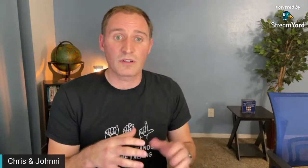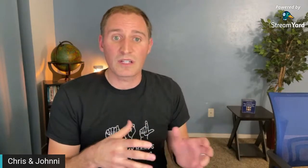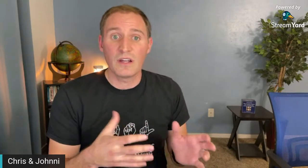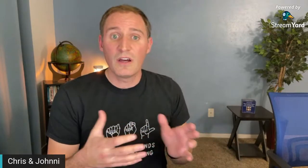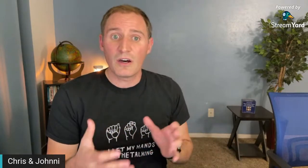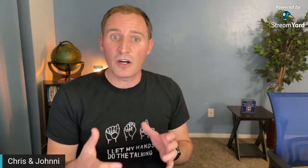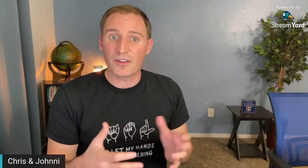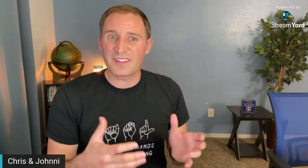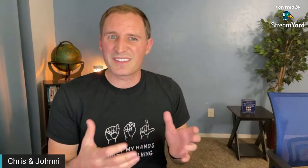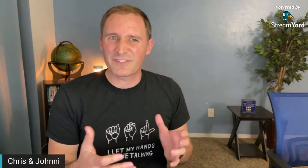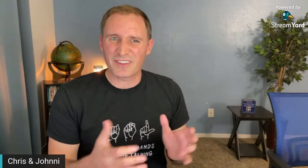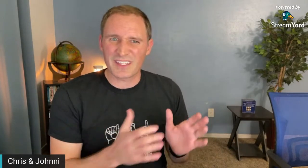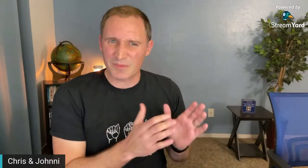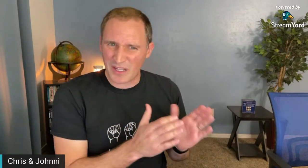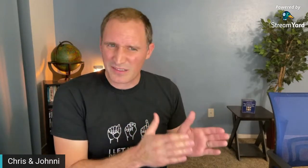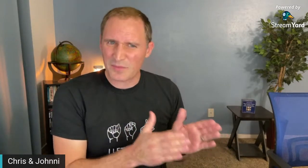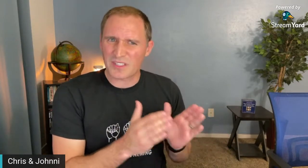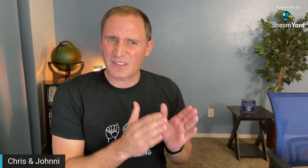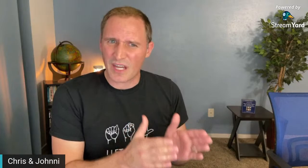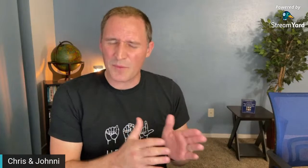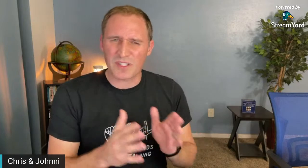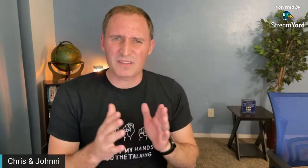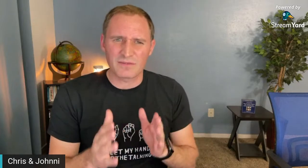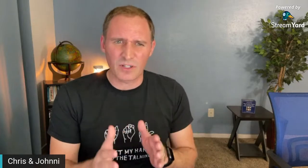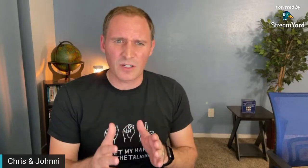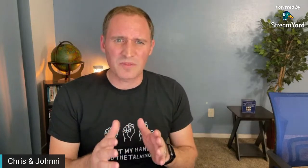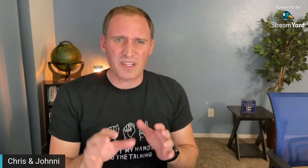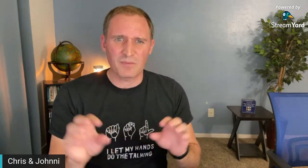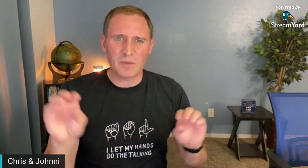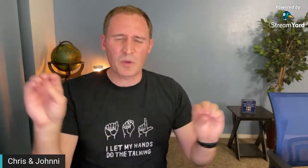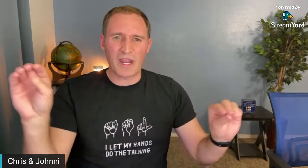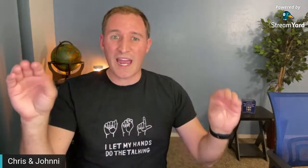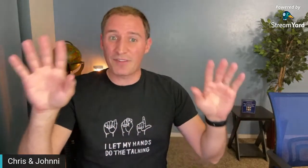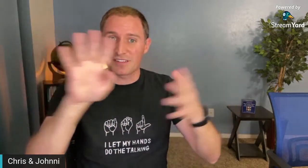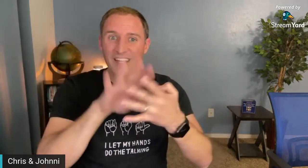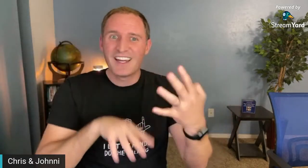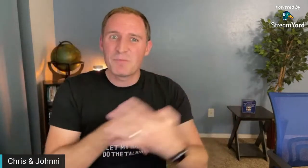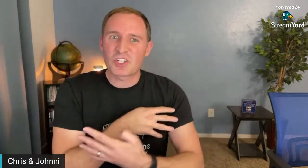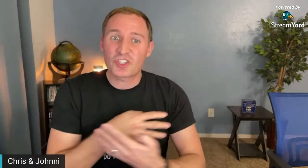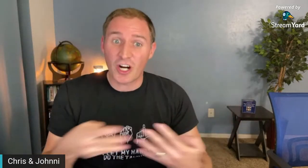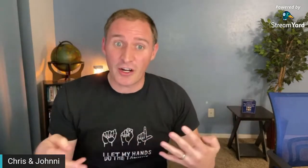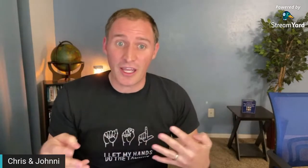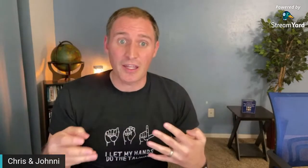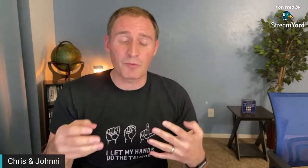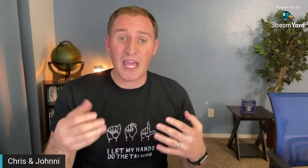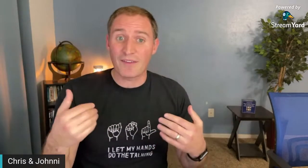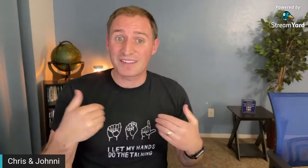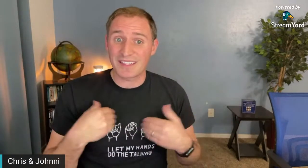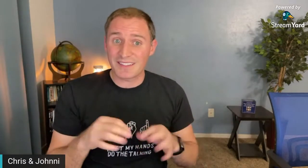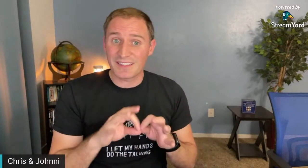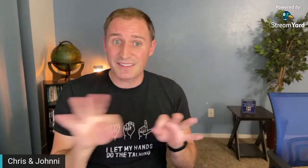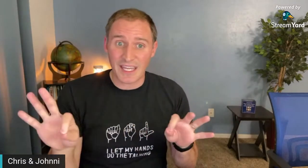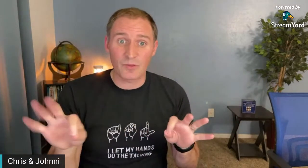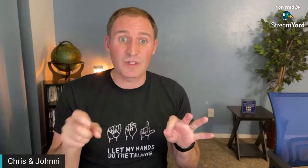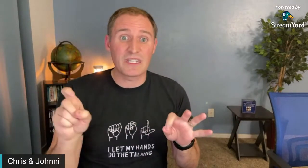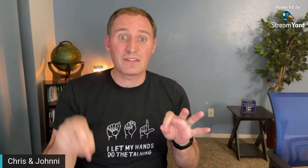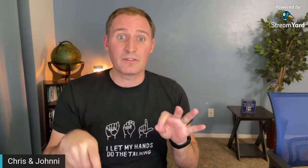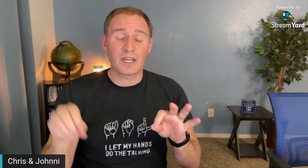learning all of these different things about subject and objects and verbs. And maybe we have this big chart and we have a sentence and we need to kind